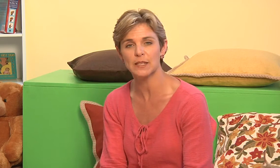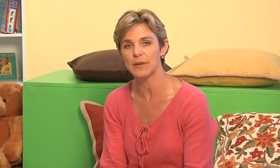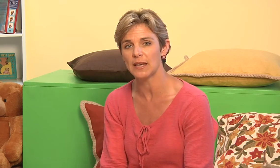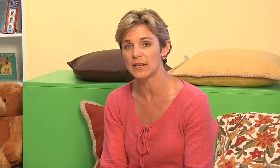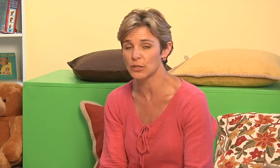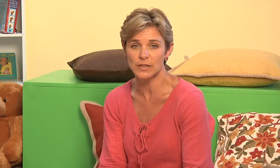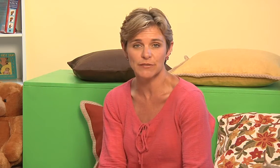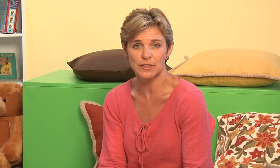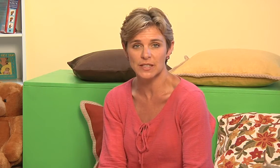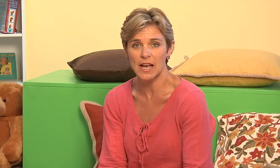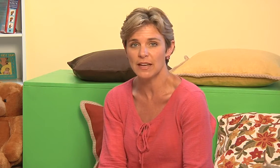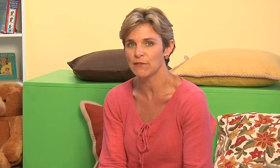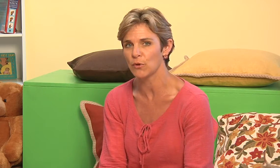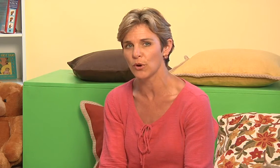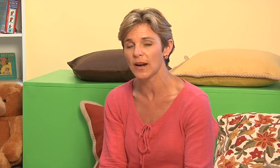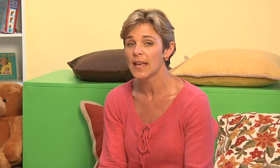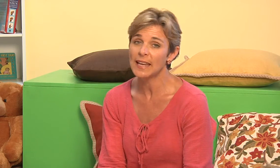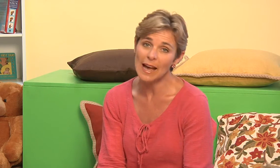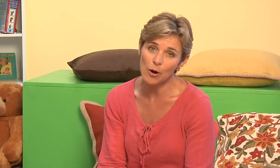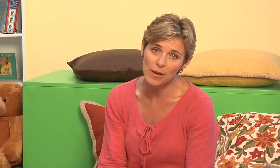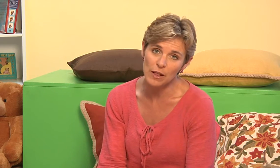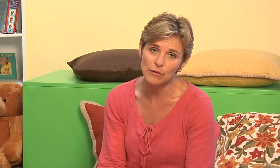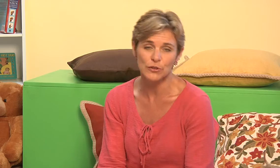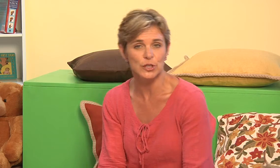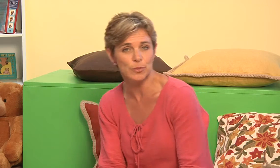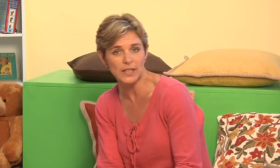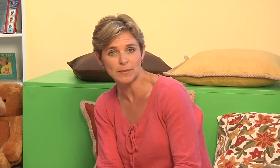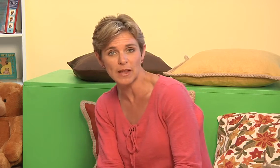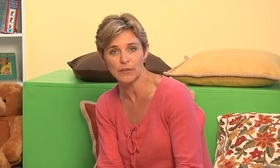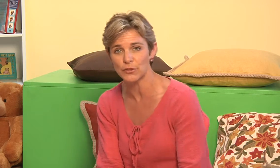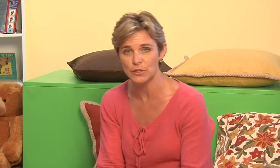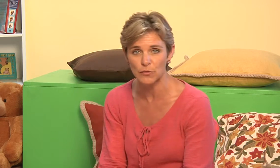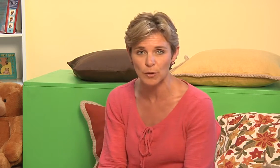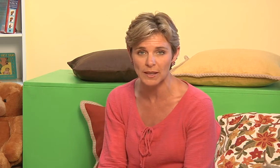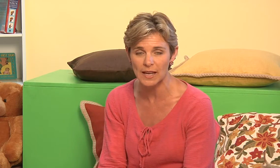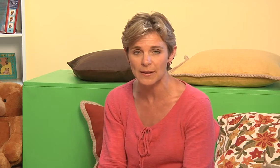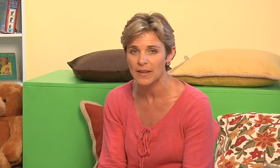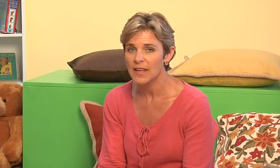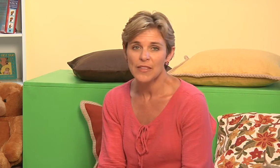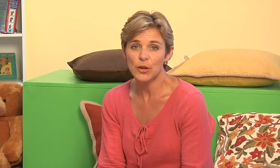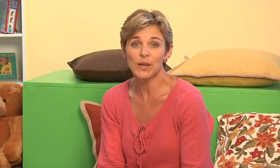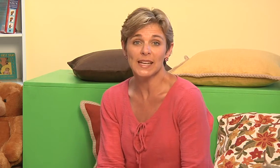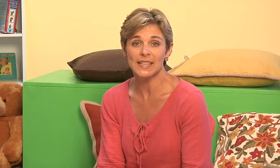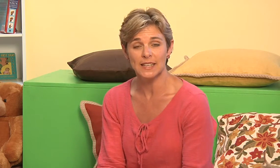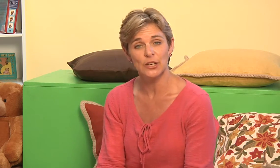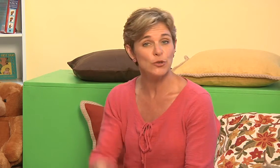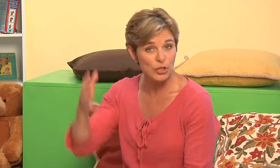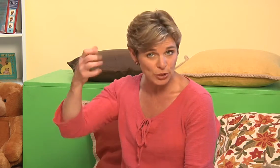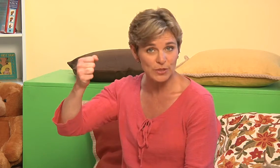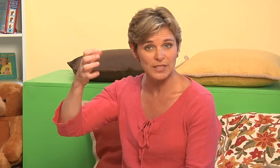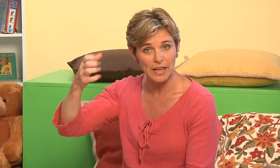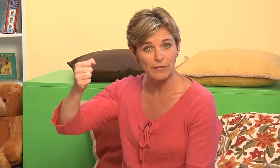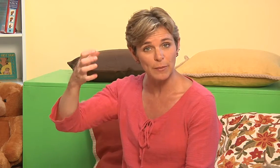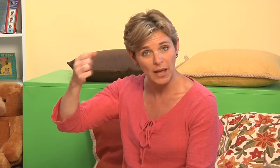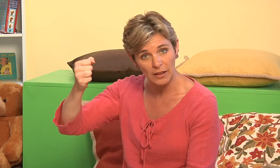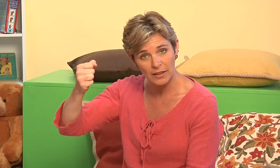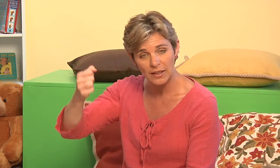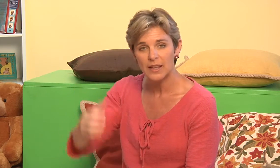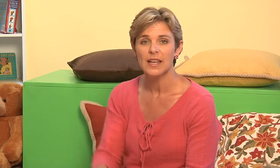me, is there a different sign for cow milk versus breast milk versus formula? There really isn't. You just use the sign for milk. It